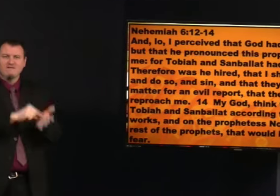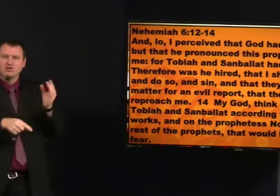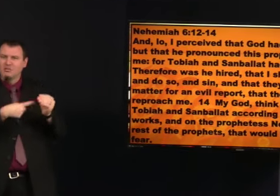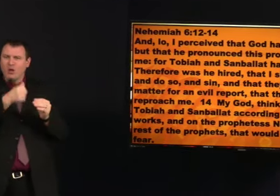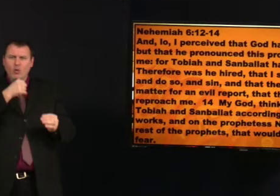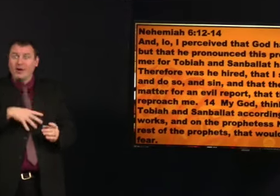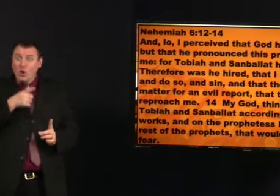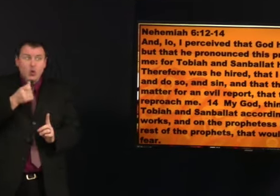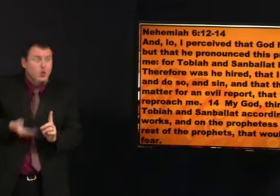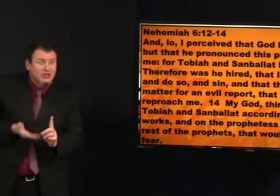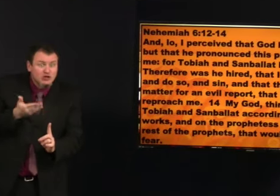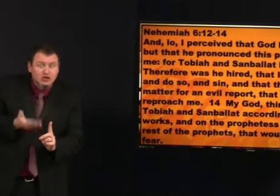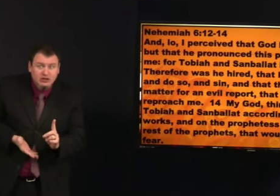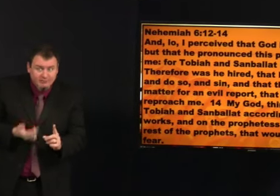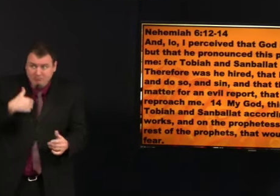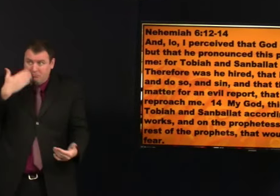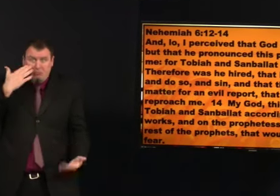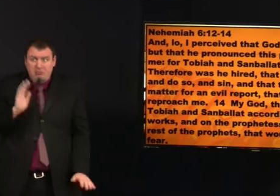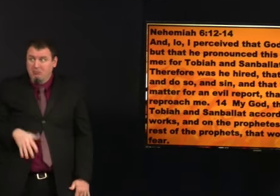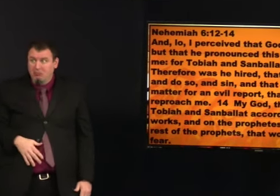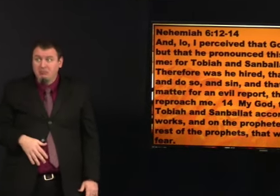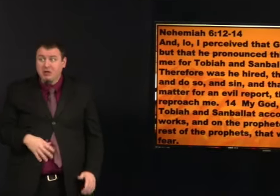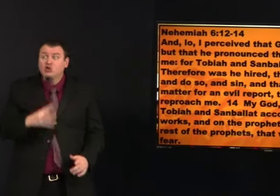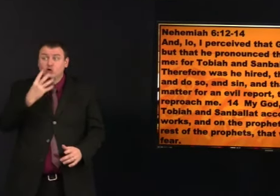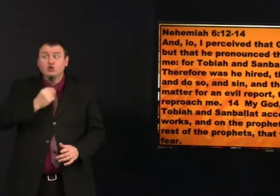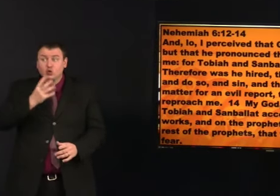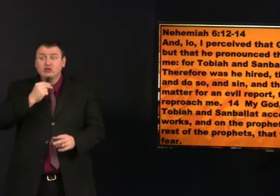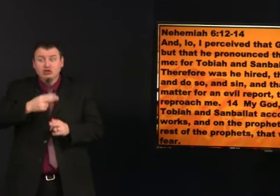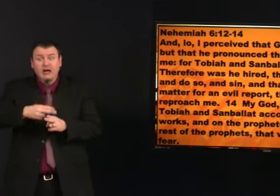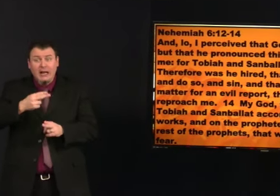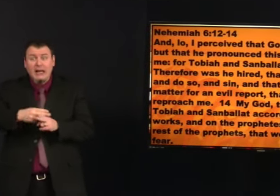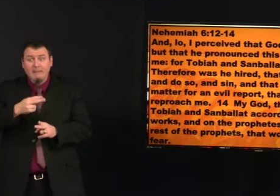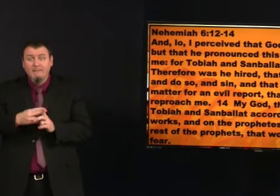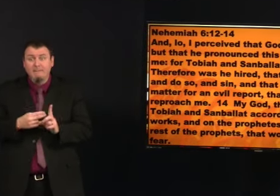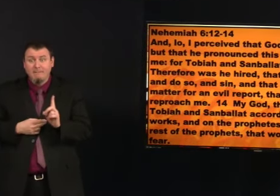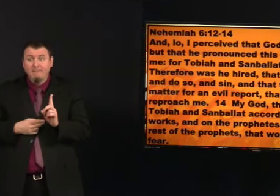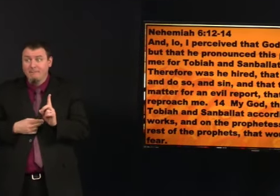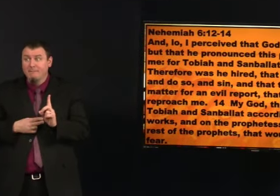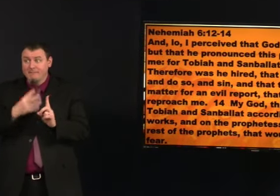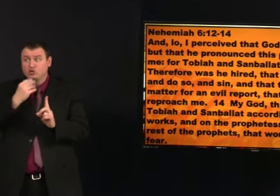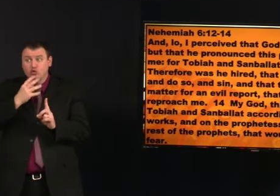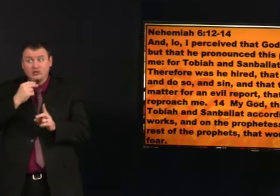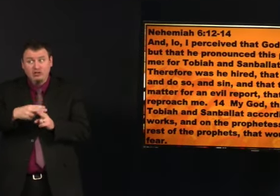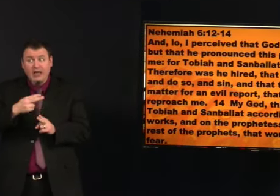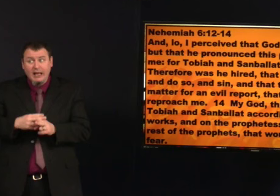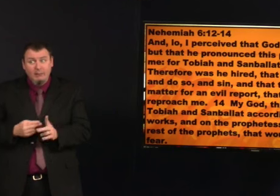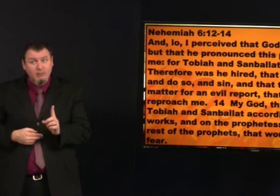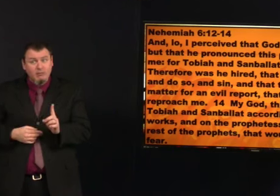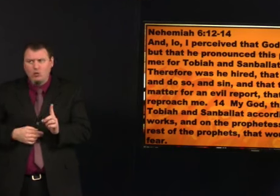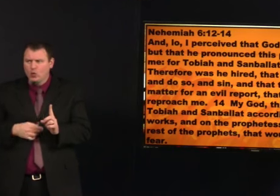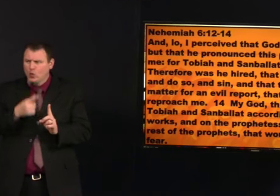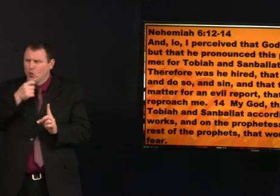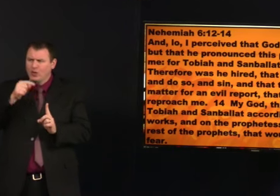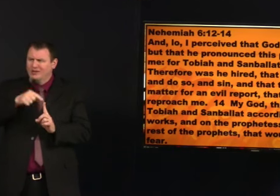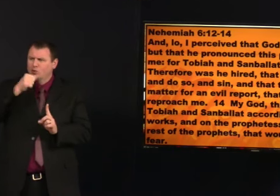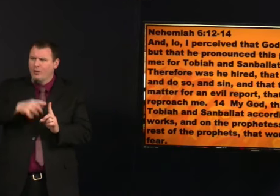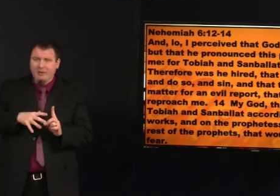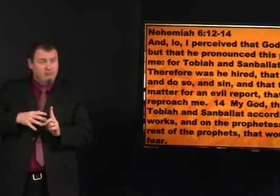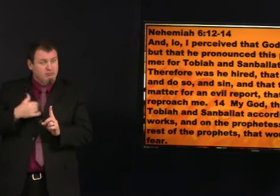similar name, but it's talking about a man. But this, we don't know, it is Jewish name. Who